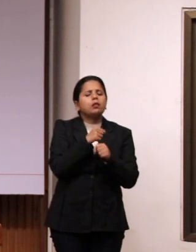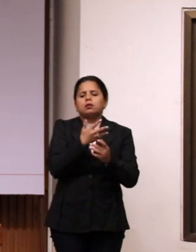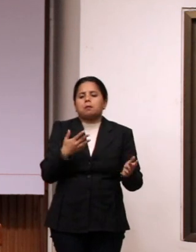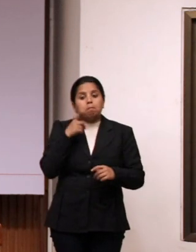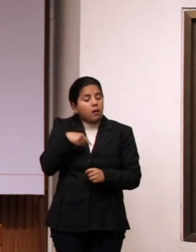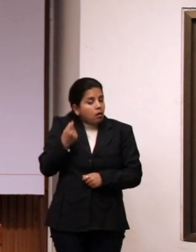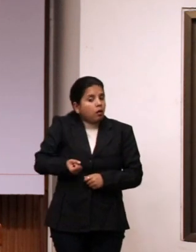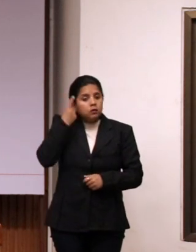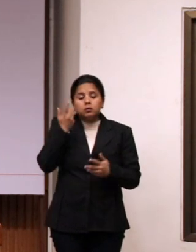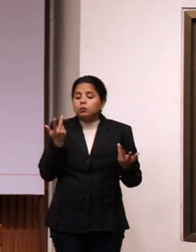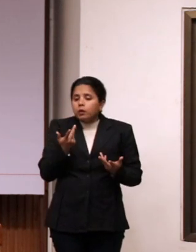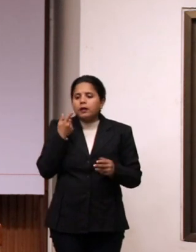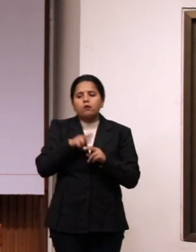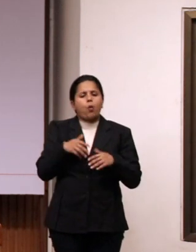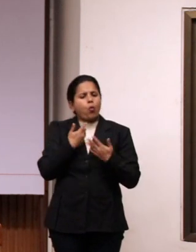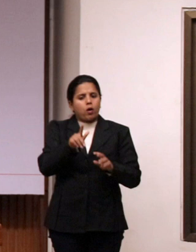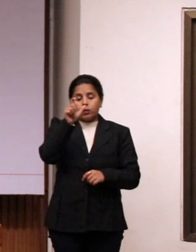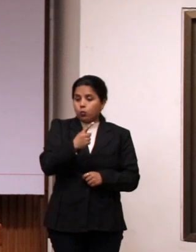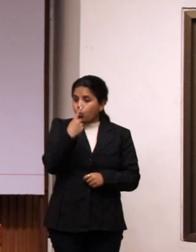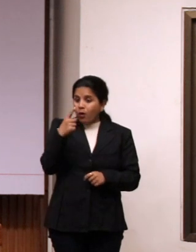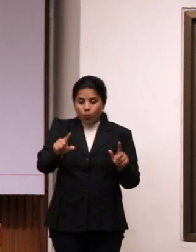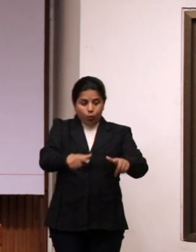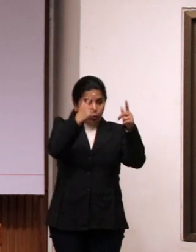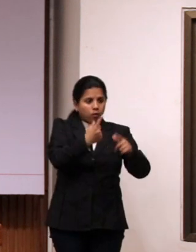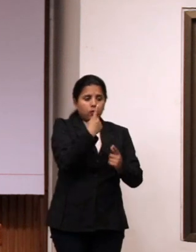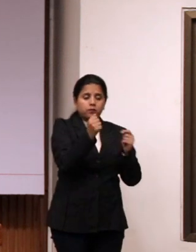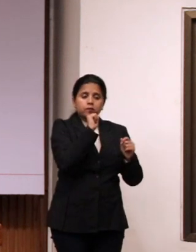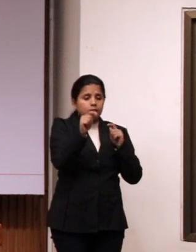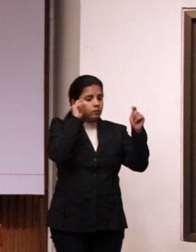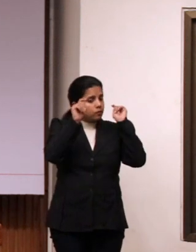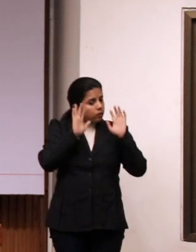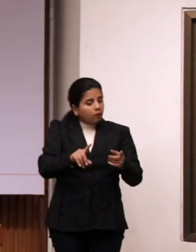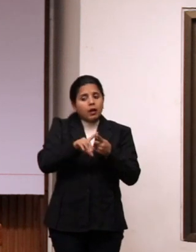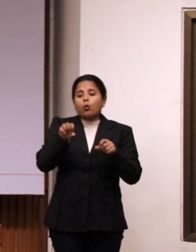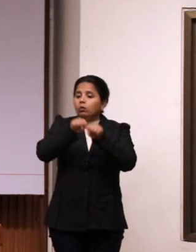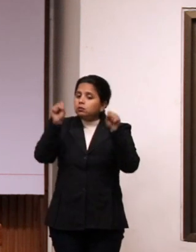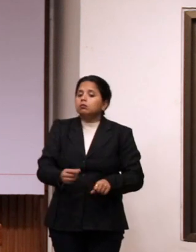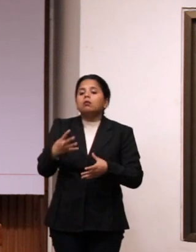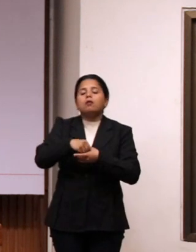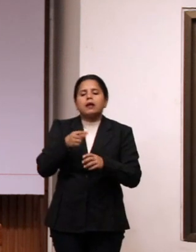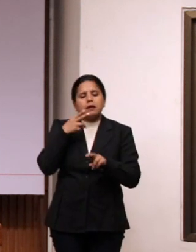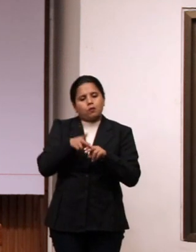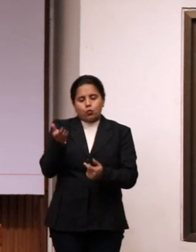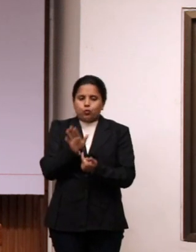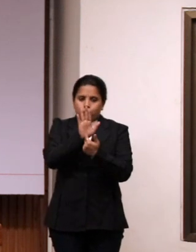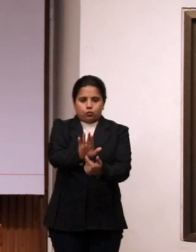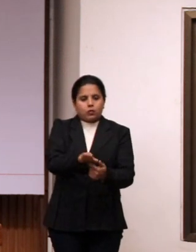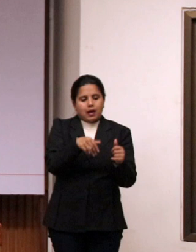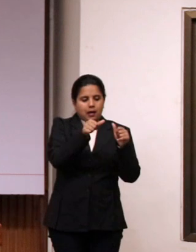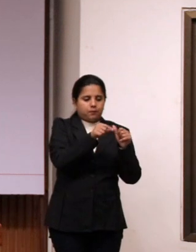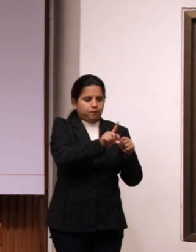must understand that every individual tree has its role in an ecosystem. If you bring a tree